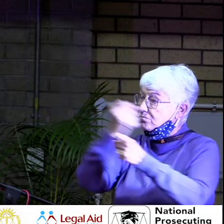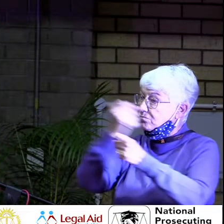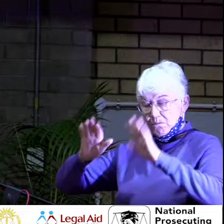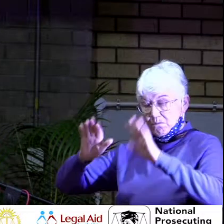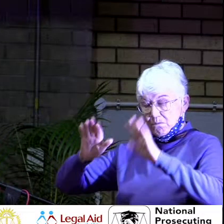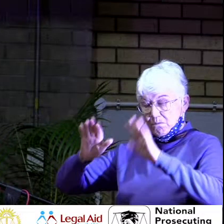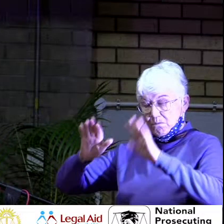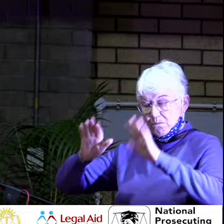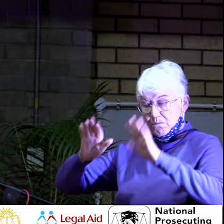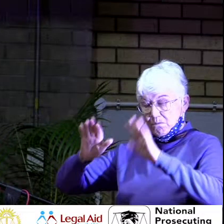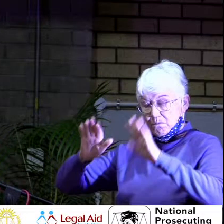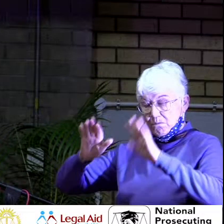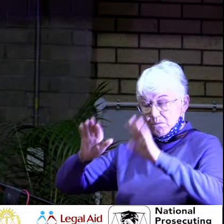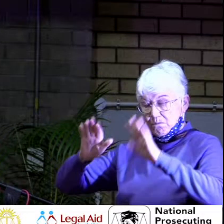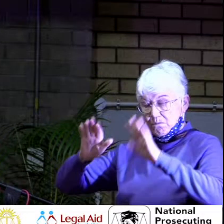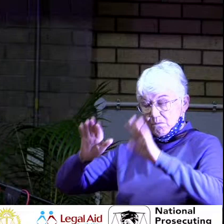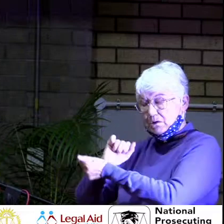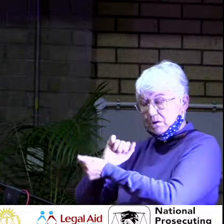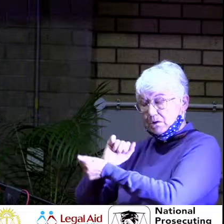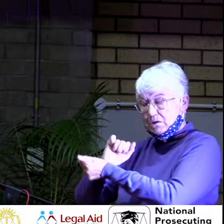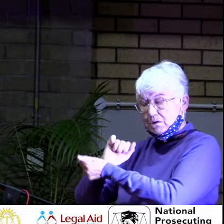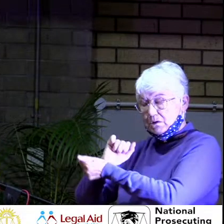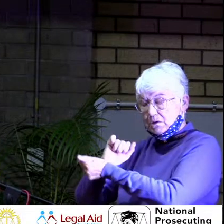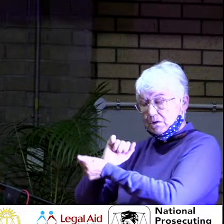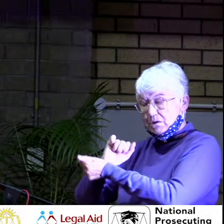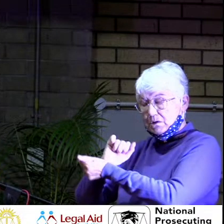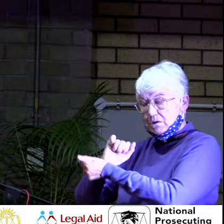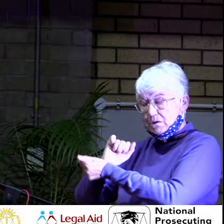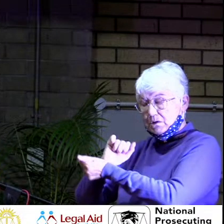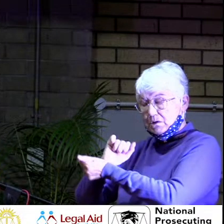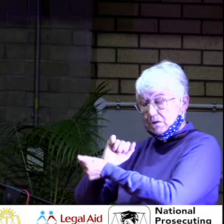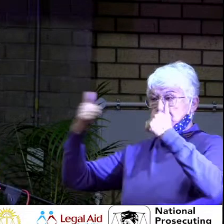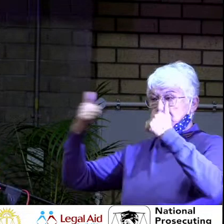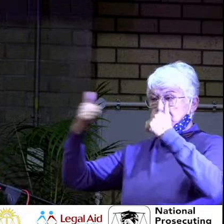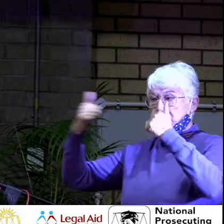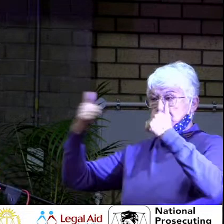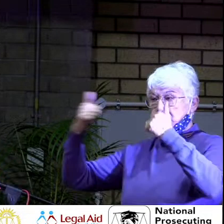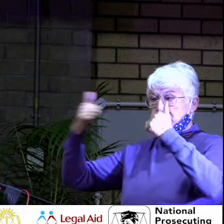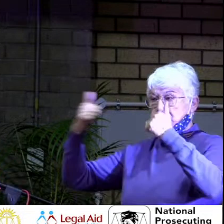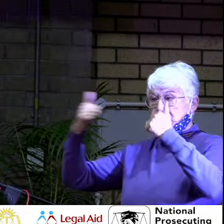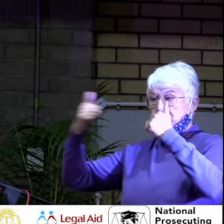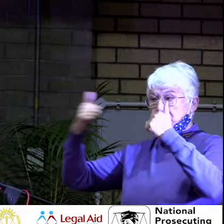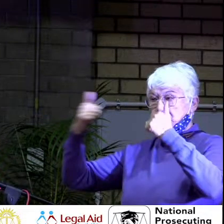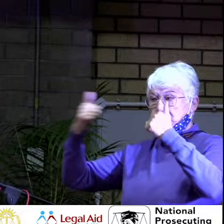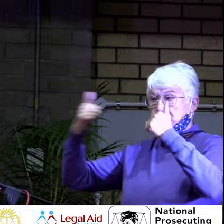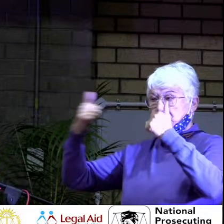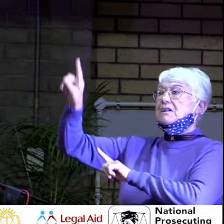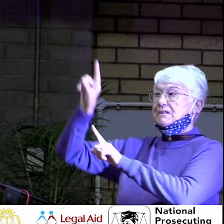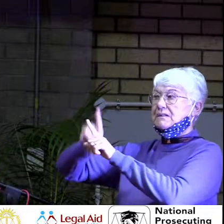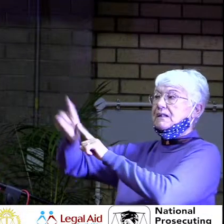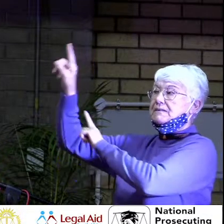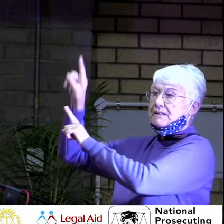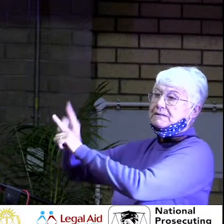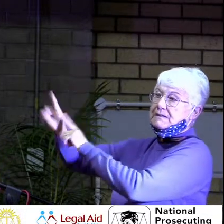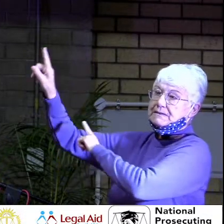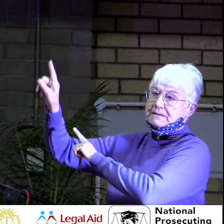definitely, you can air your views, and then we'll respond. Thank you very much.